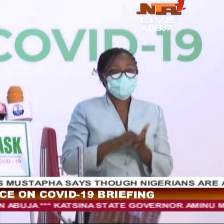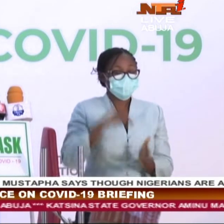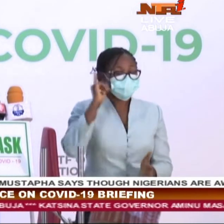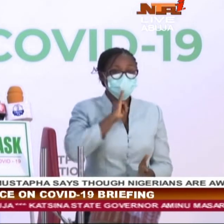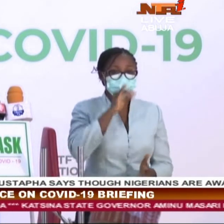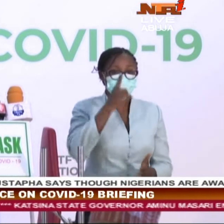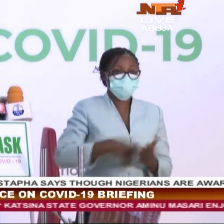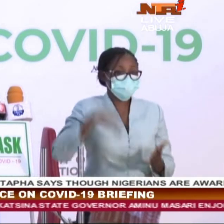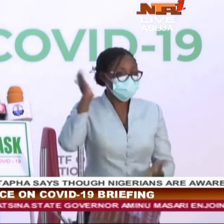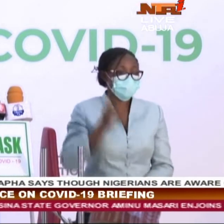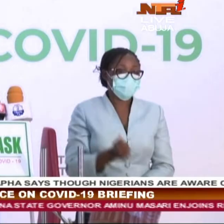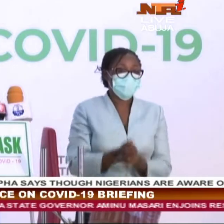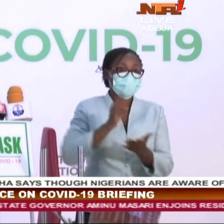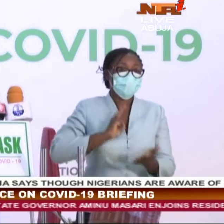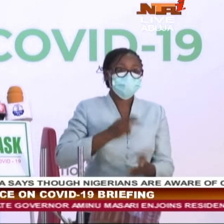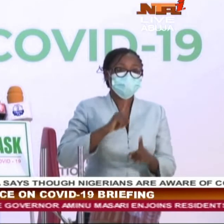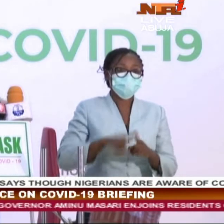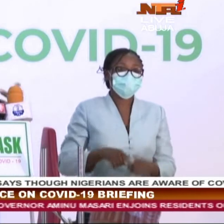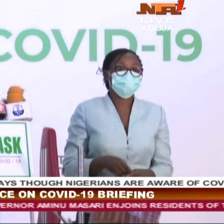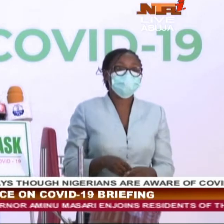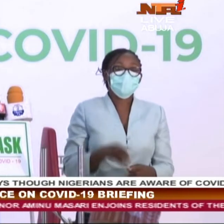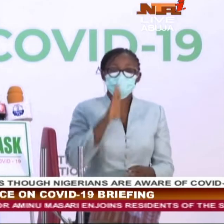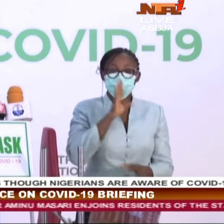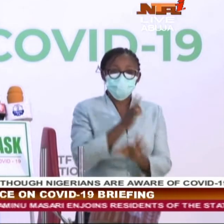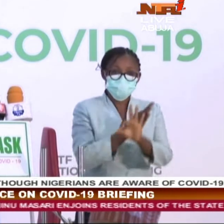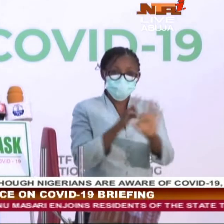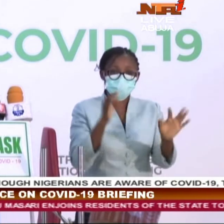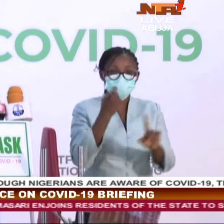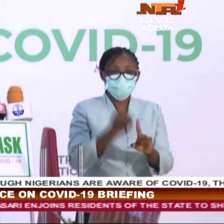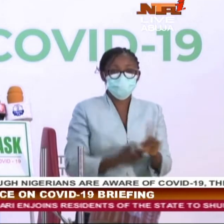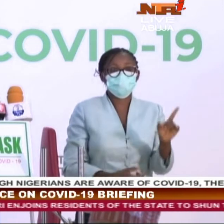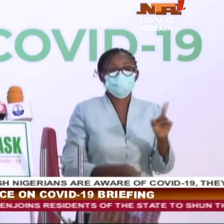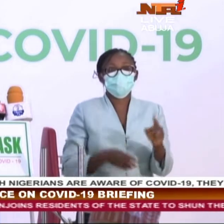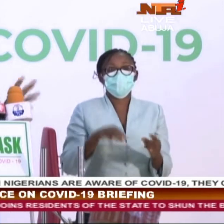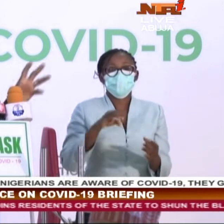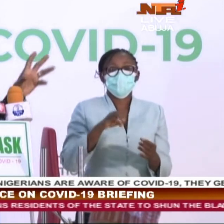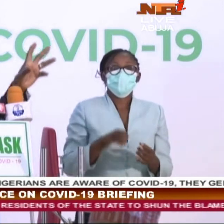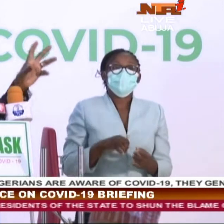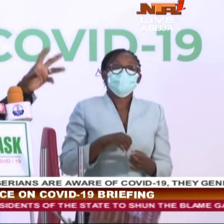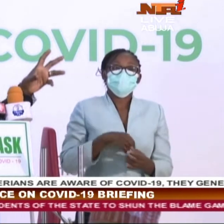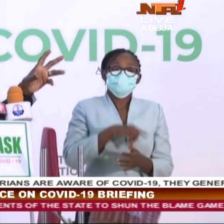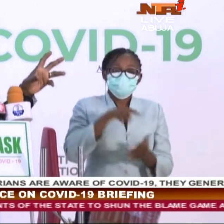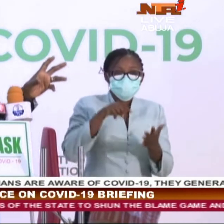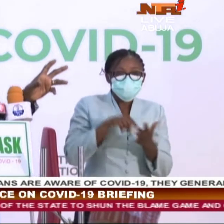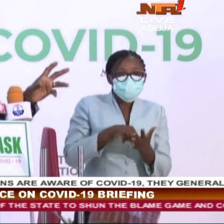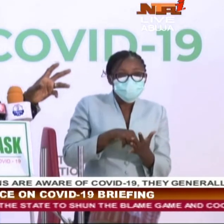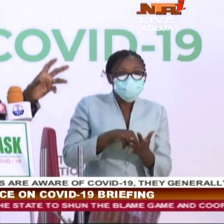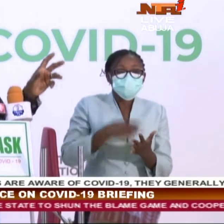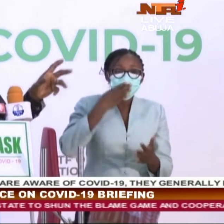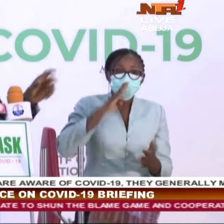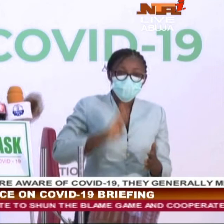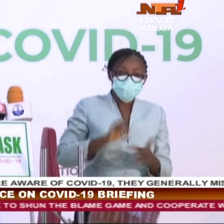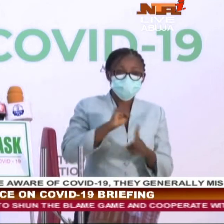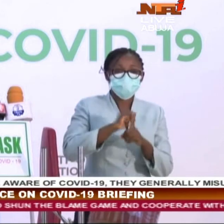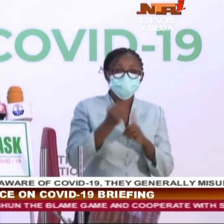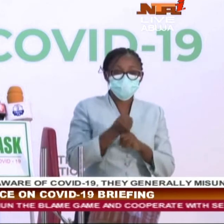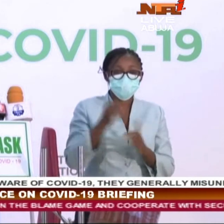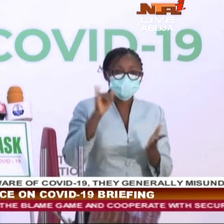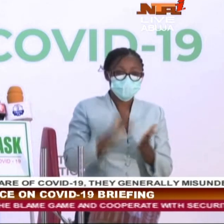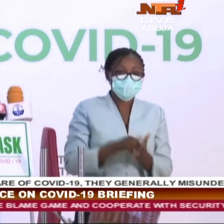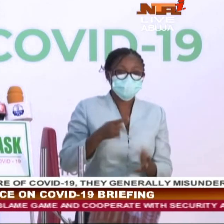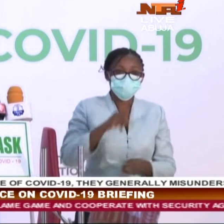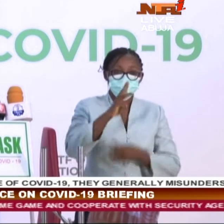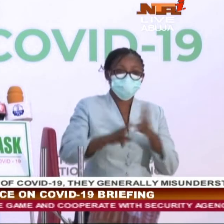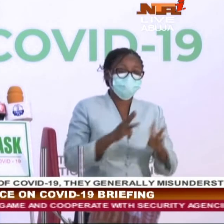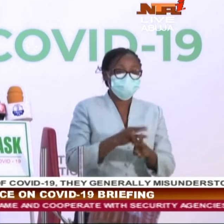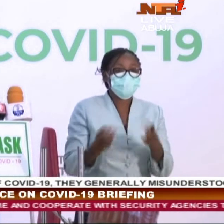country to mitigate and moderate the impact of this projection by the World Bank